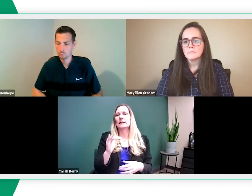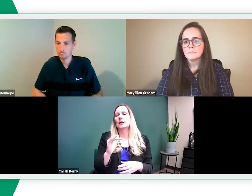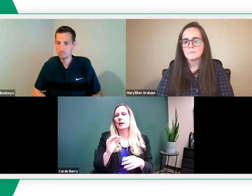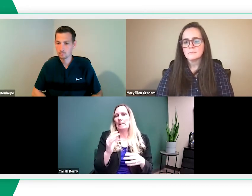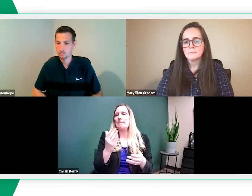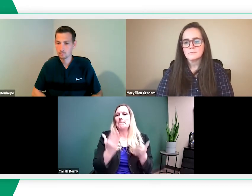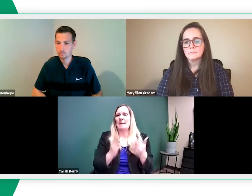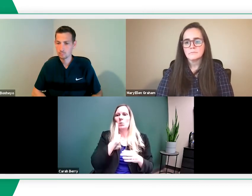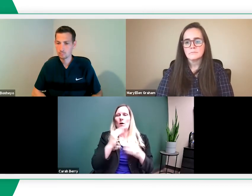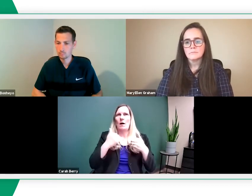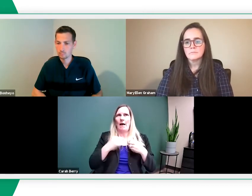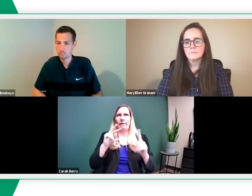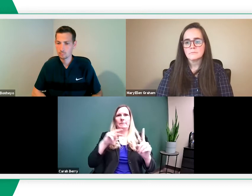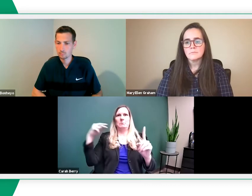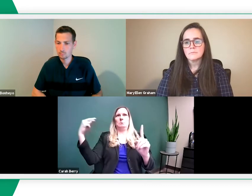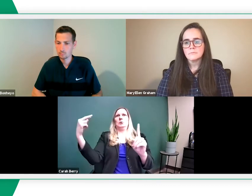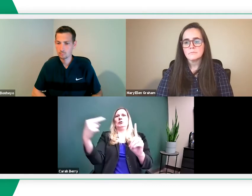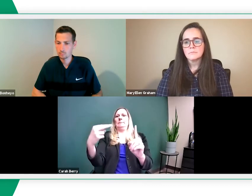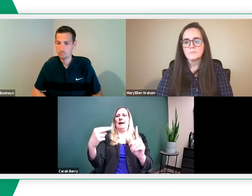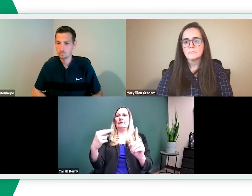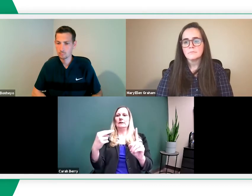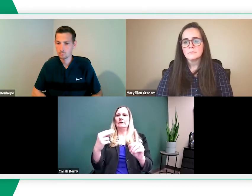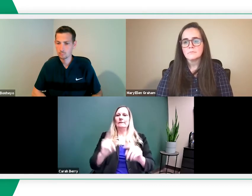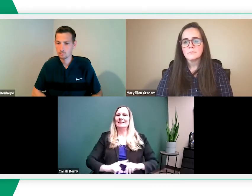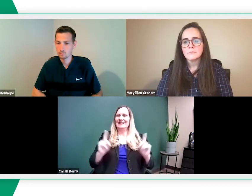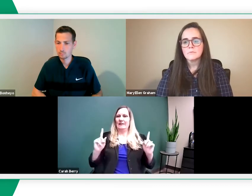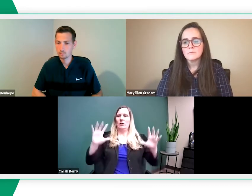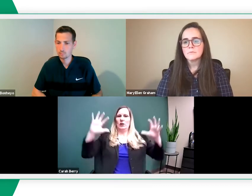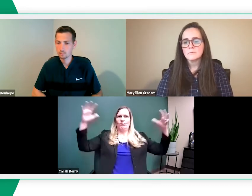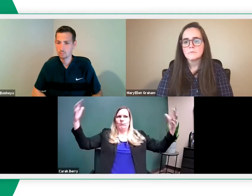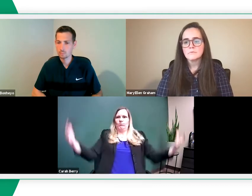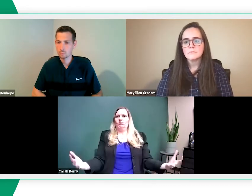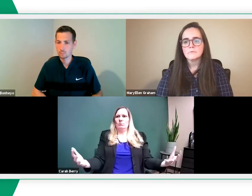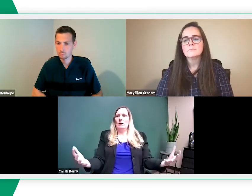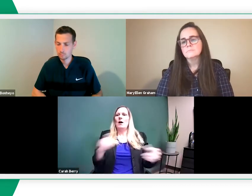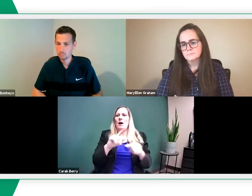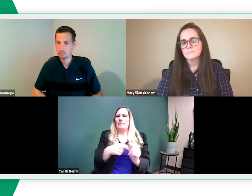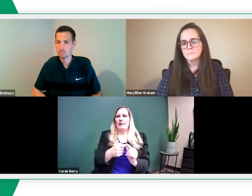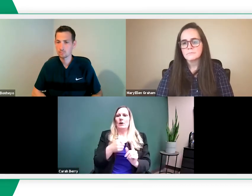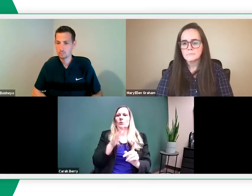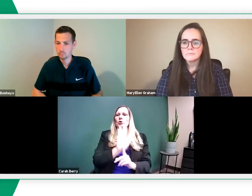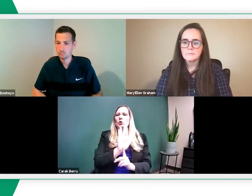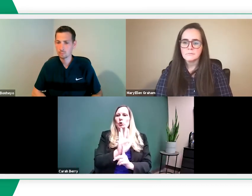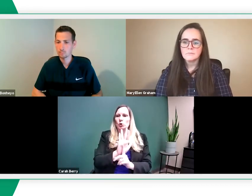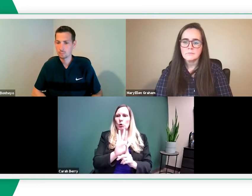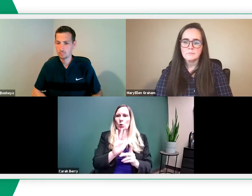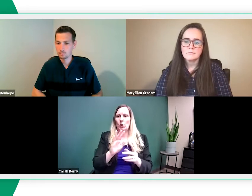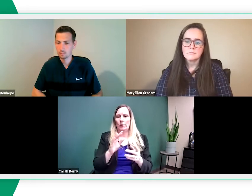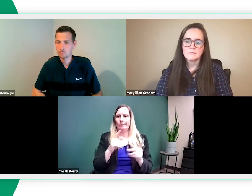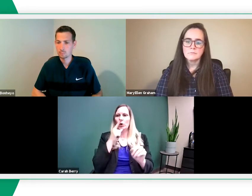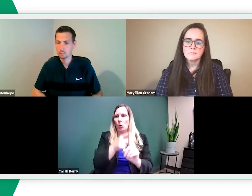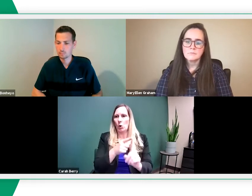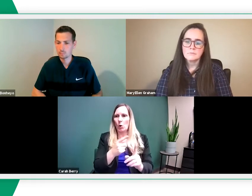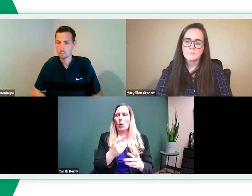all different portfolio of items might have a more broad perspective of your overall